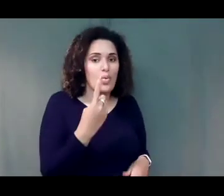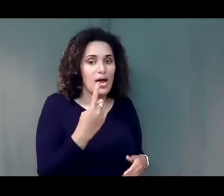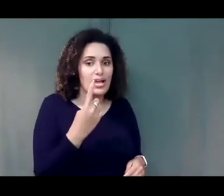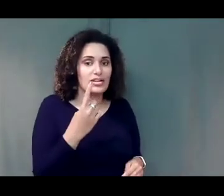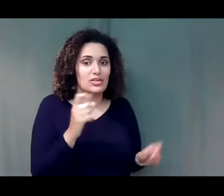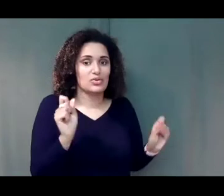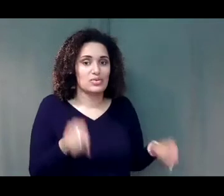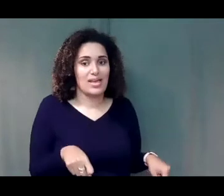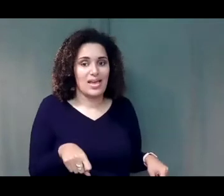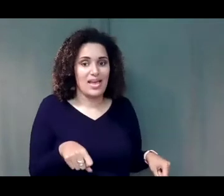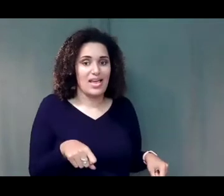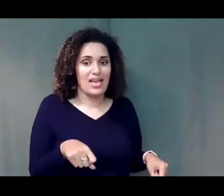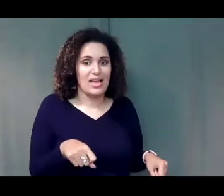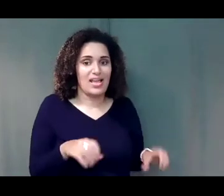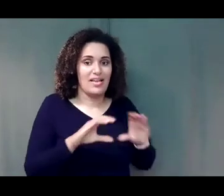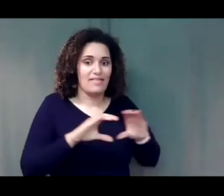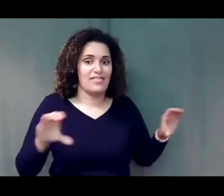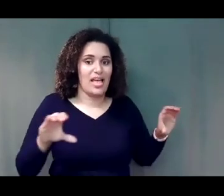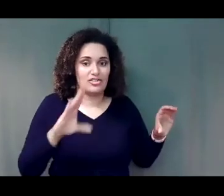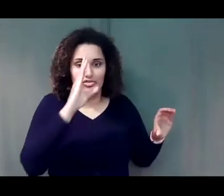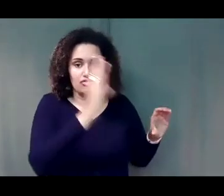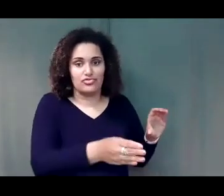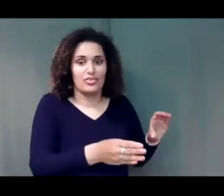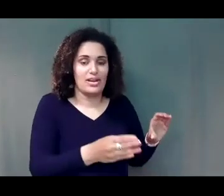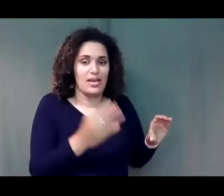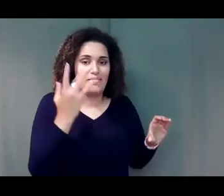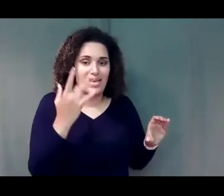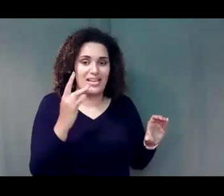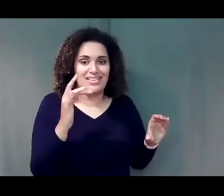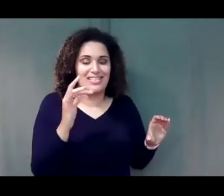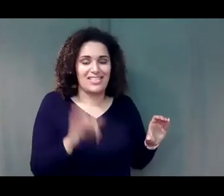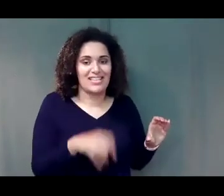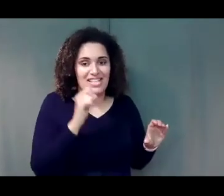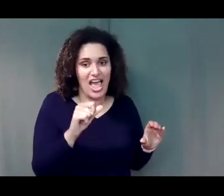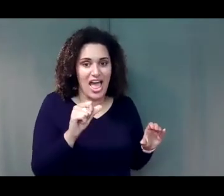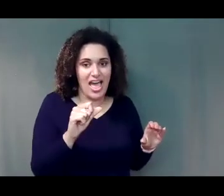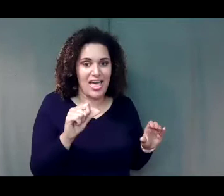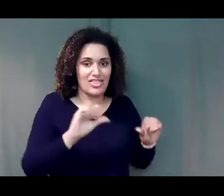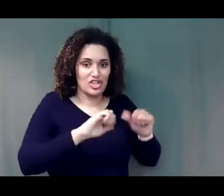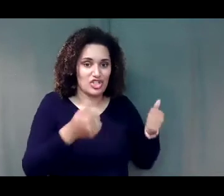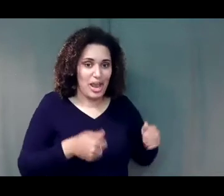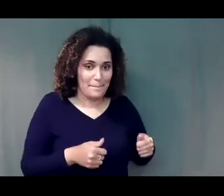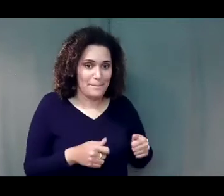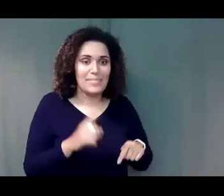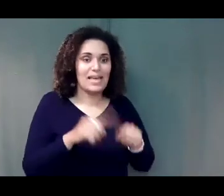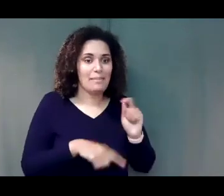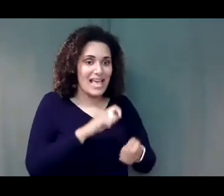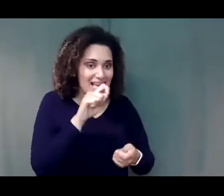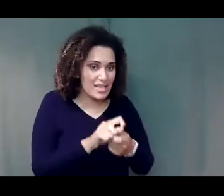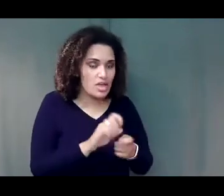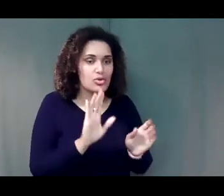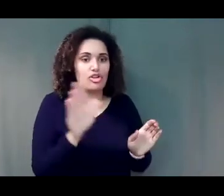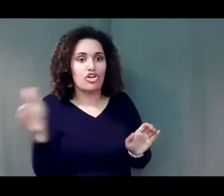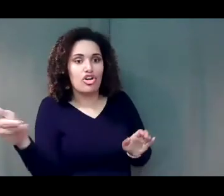easily is flat or straight, because they're just not that shape. But you can do you can do curves, you